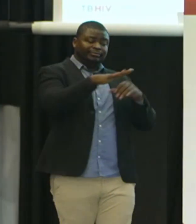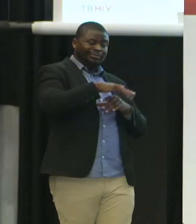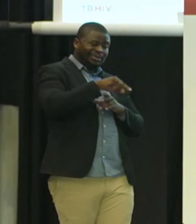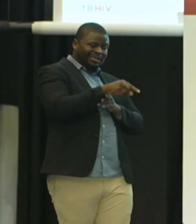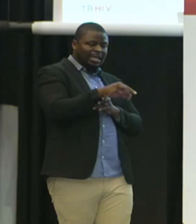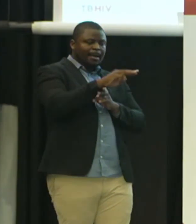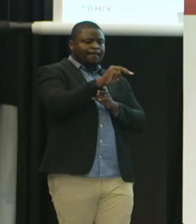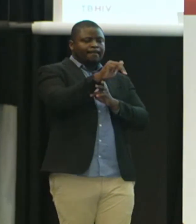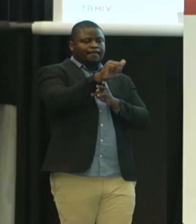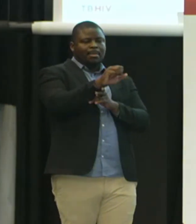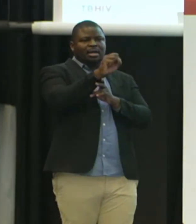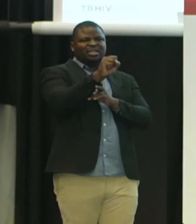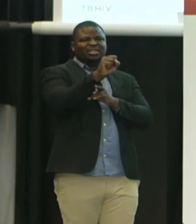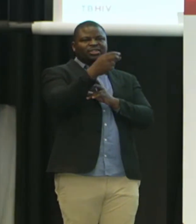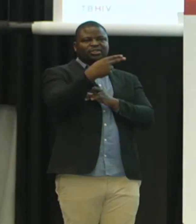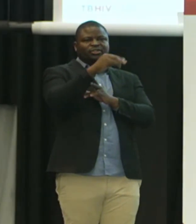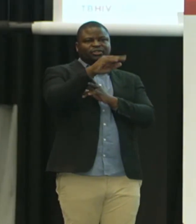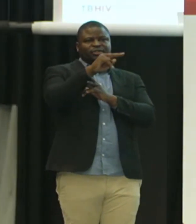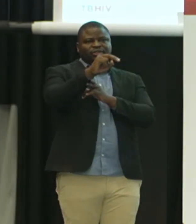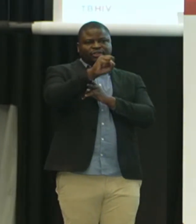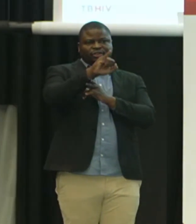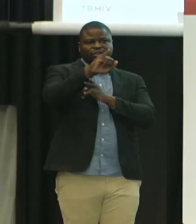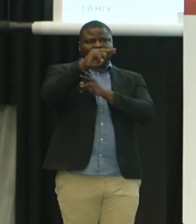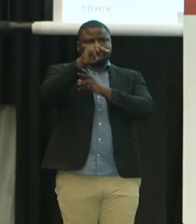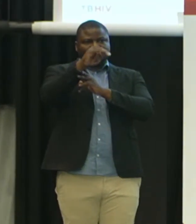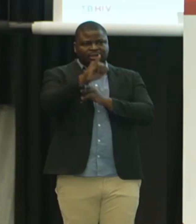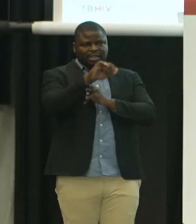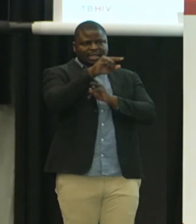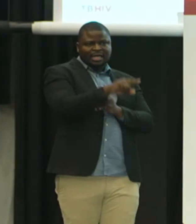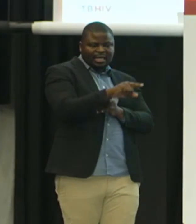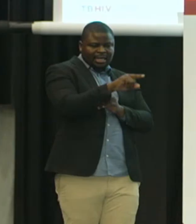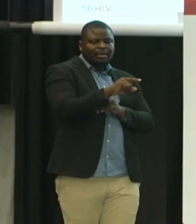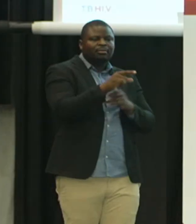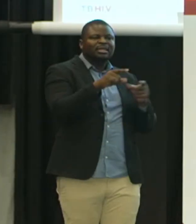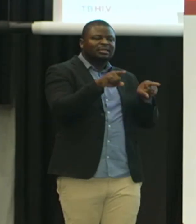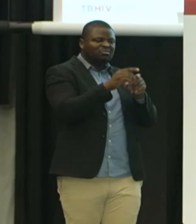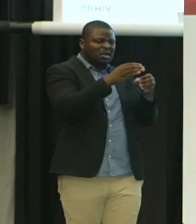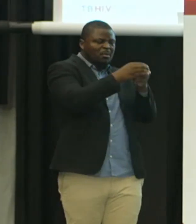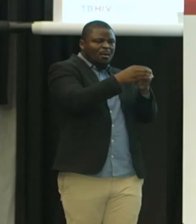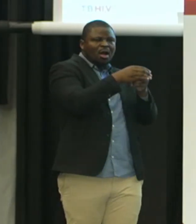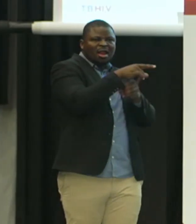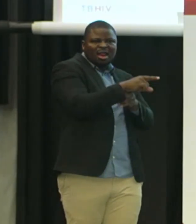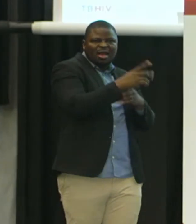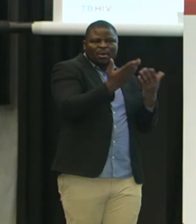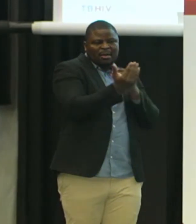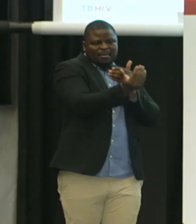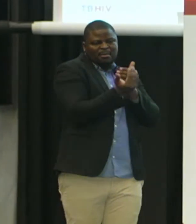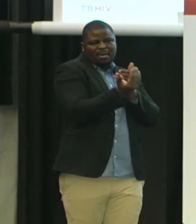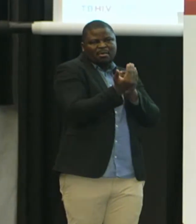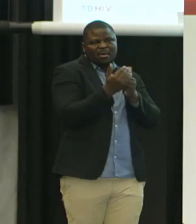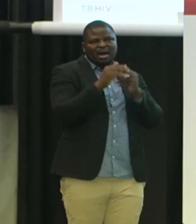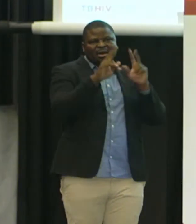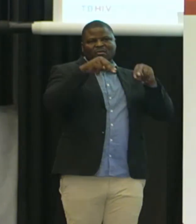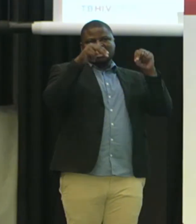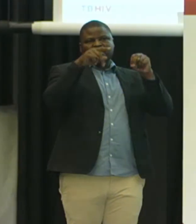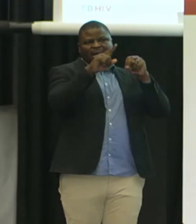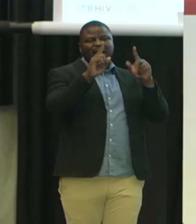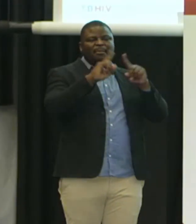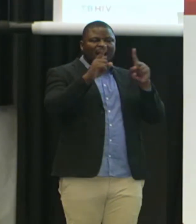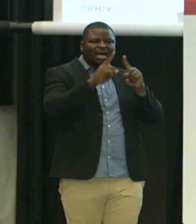hours northeast, I think, of Mbombela, which we used to know as Leidenburg as well. So you can see it's